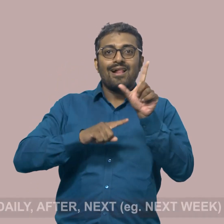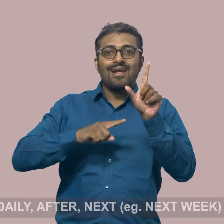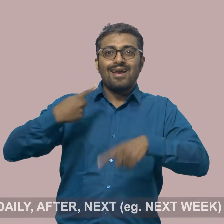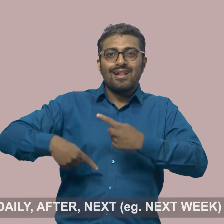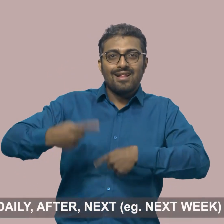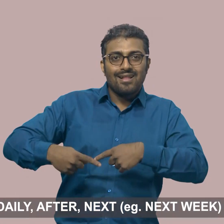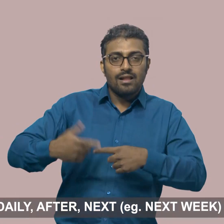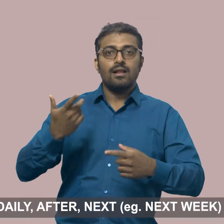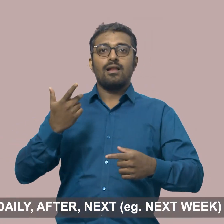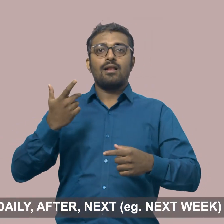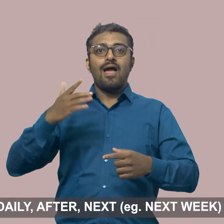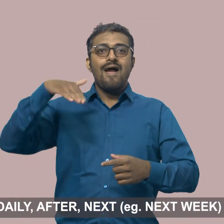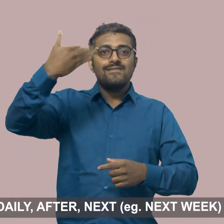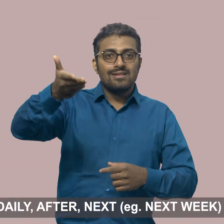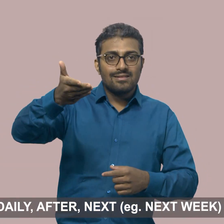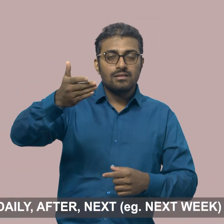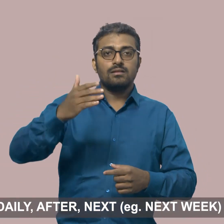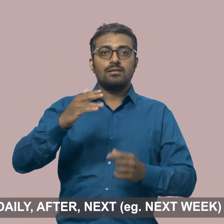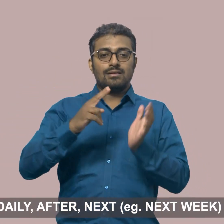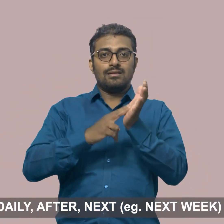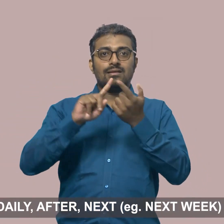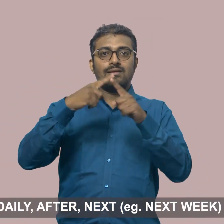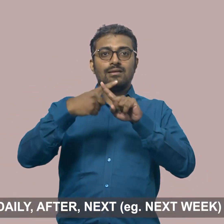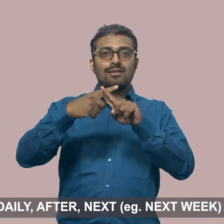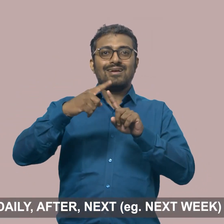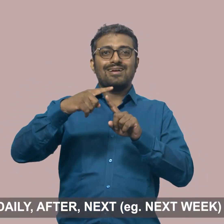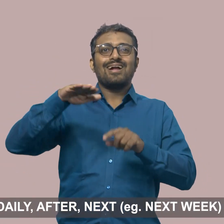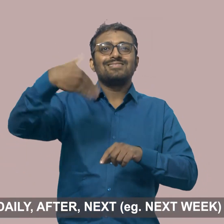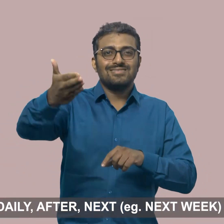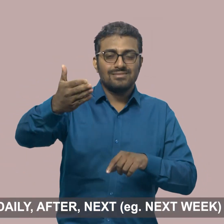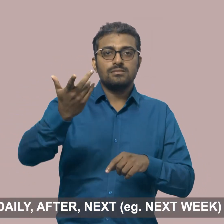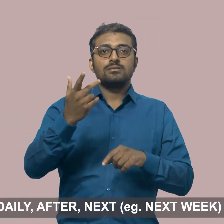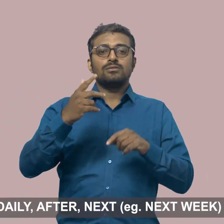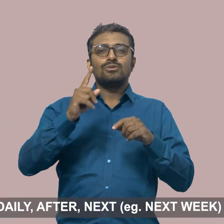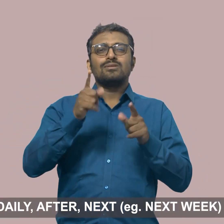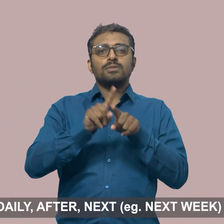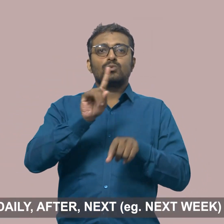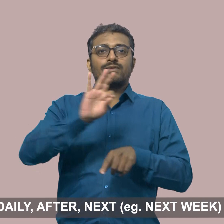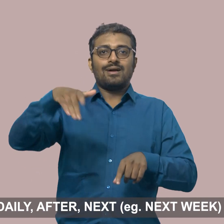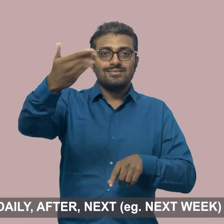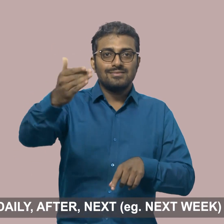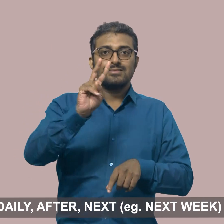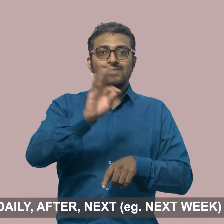addition, as discussed in 10.2, time adverbs such as daily,